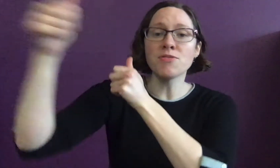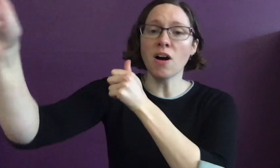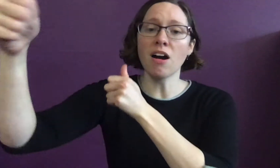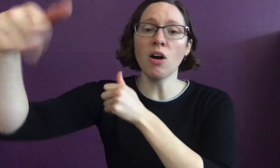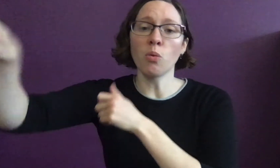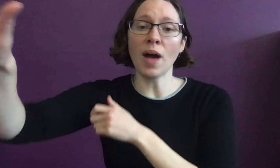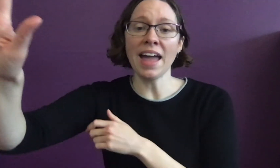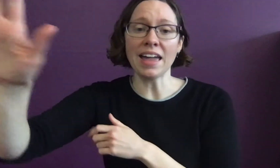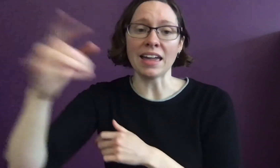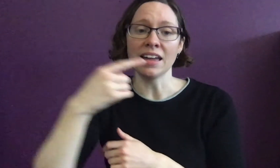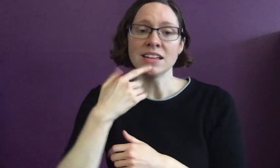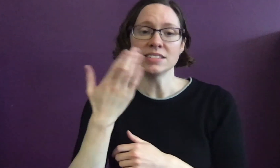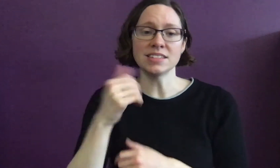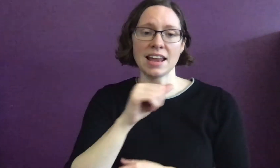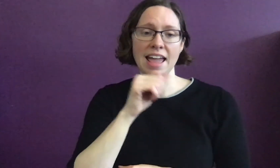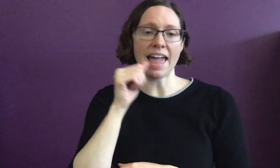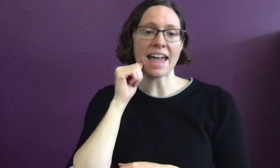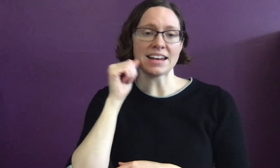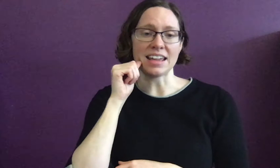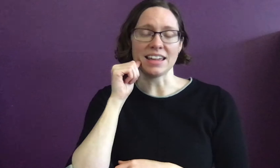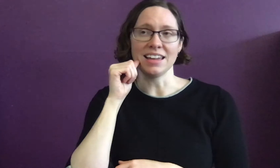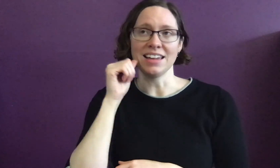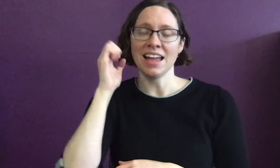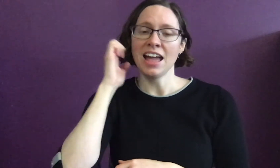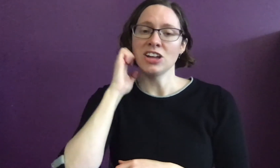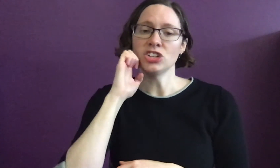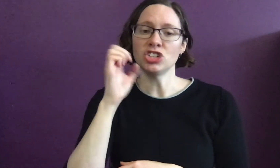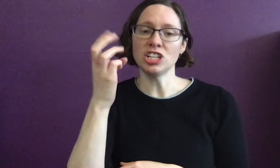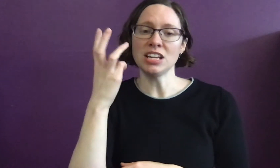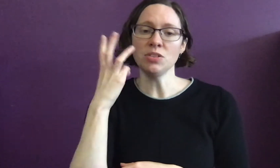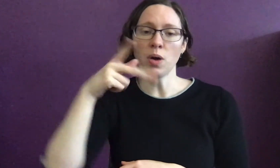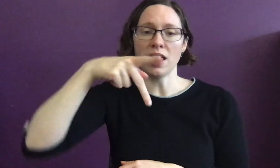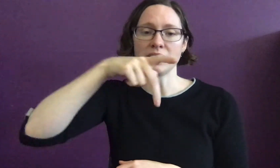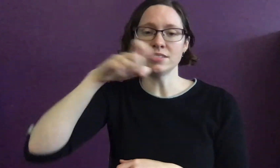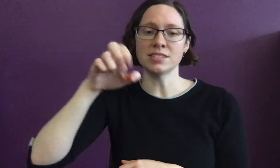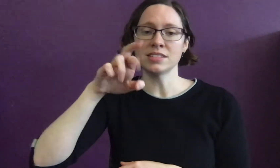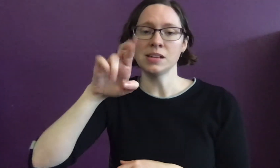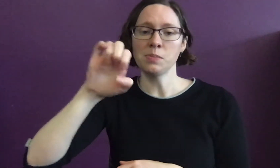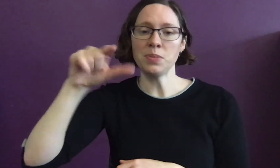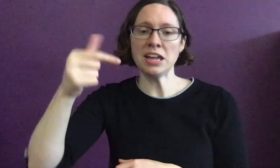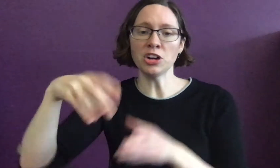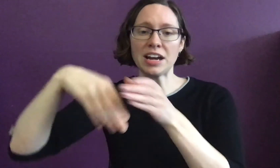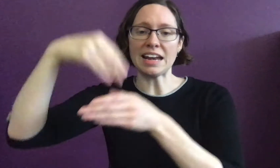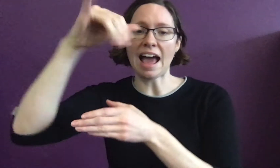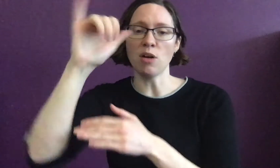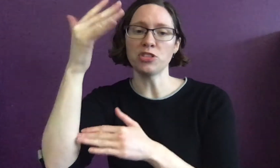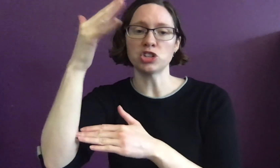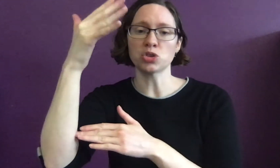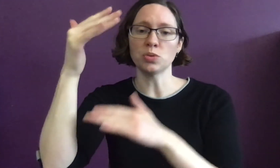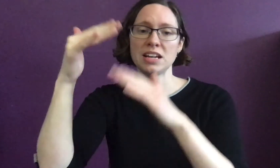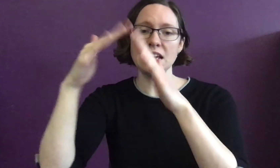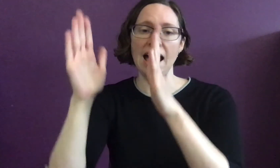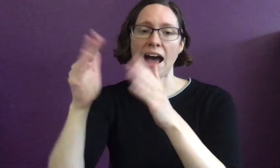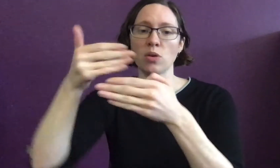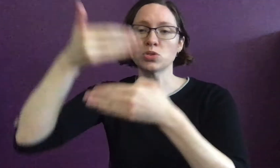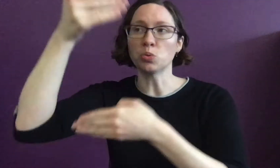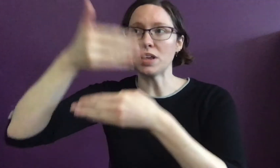far away, said Annie. She was peering out the tree house